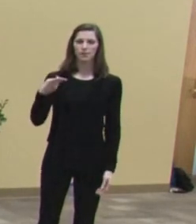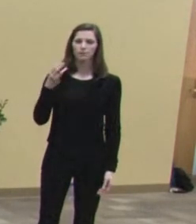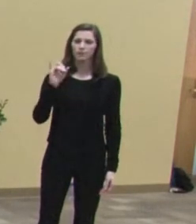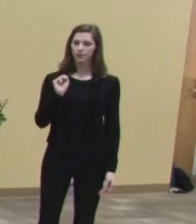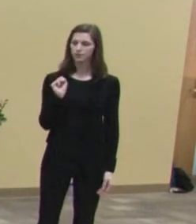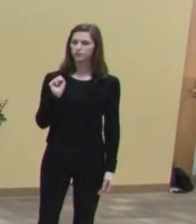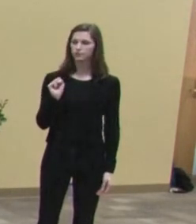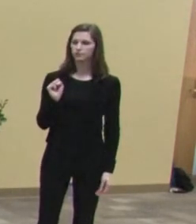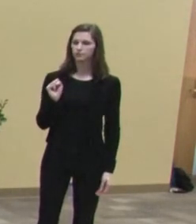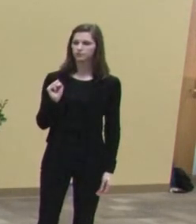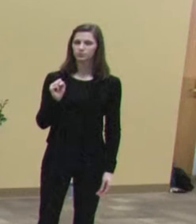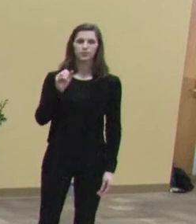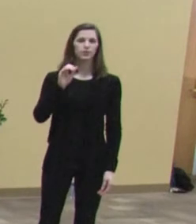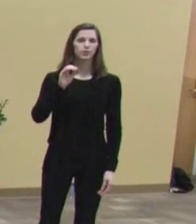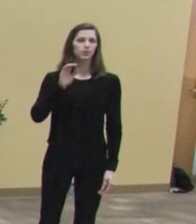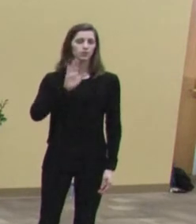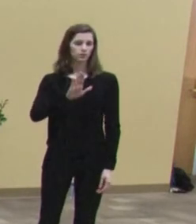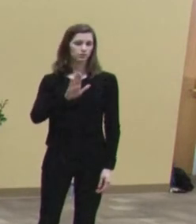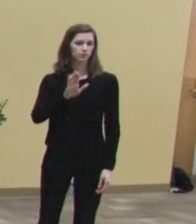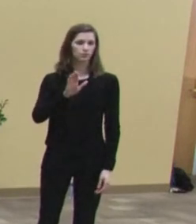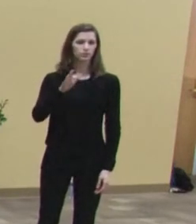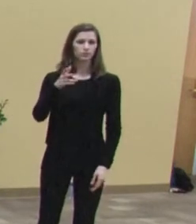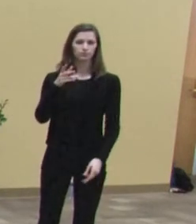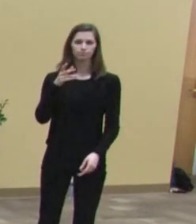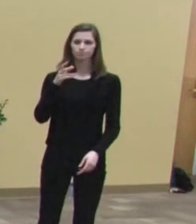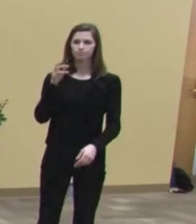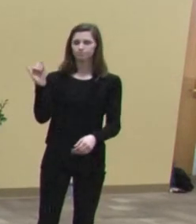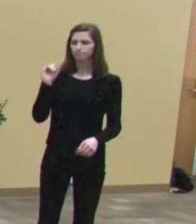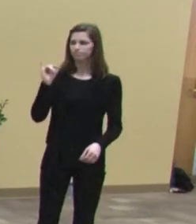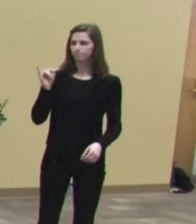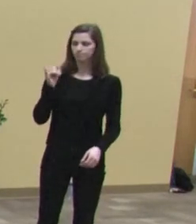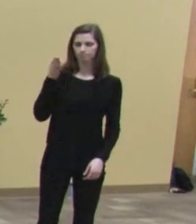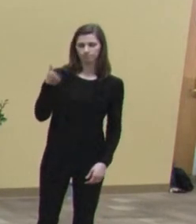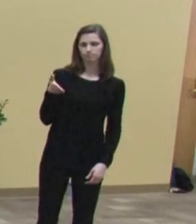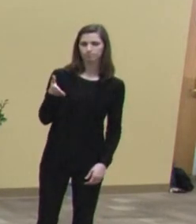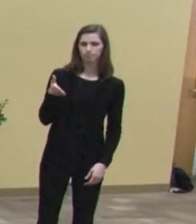now. We want to have an insurance in.